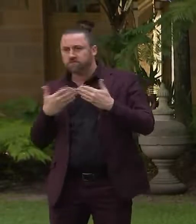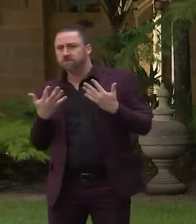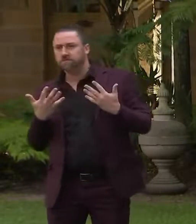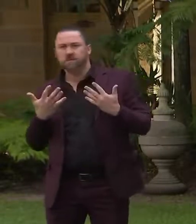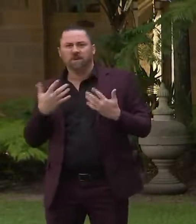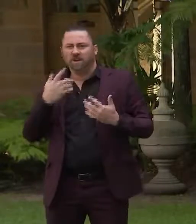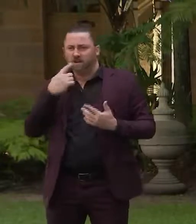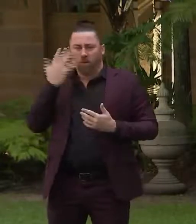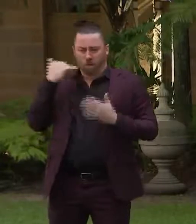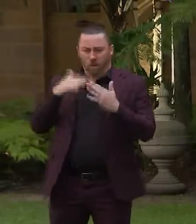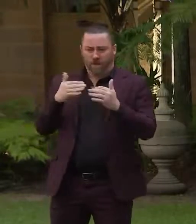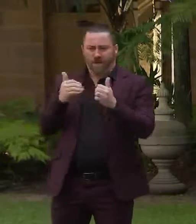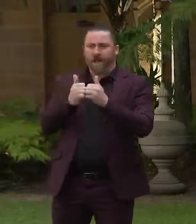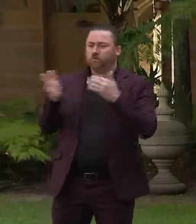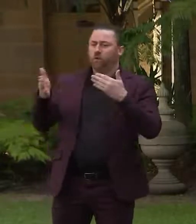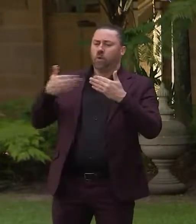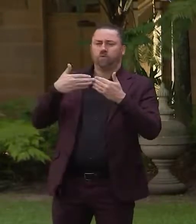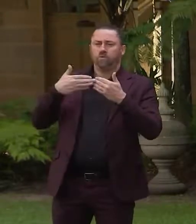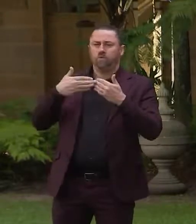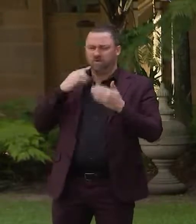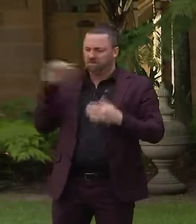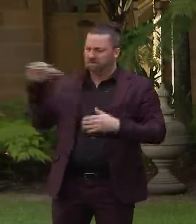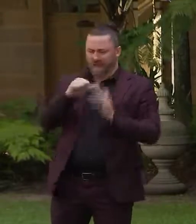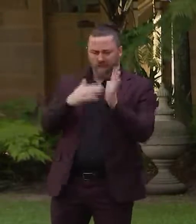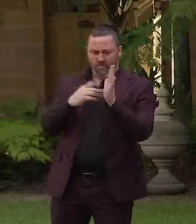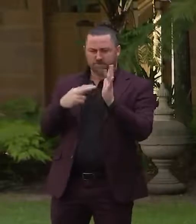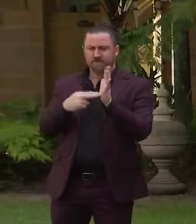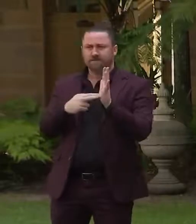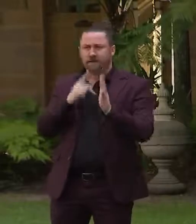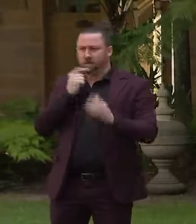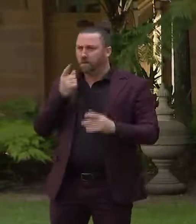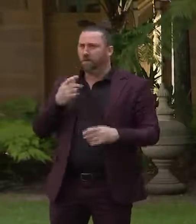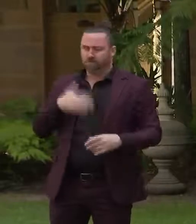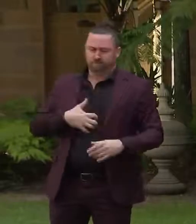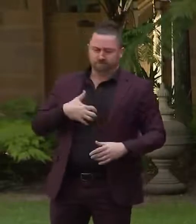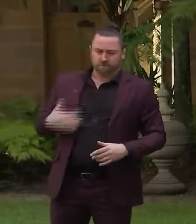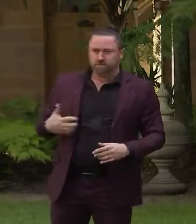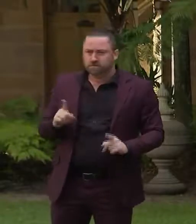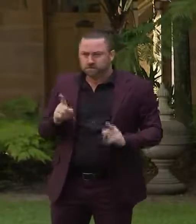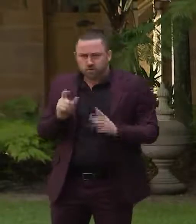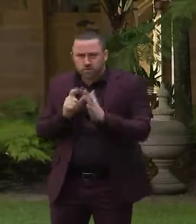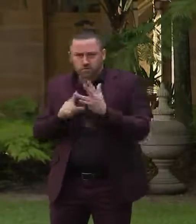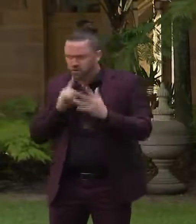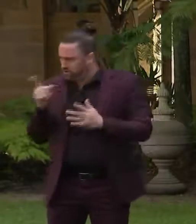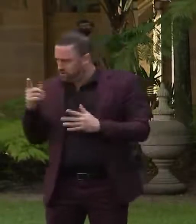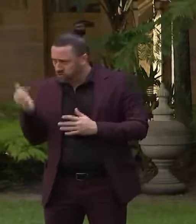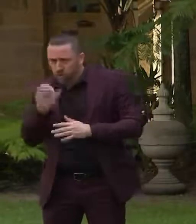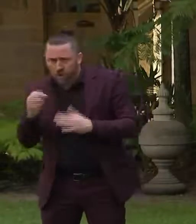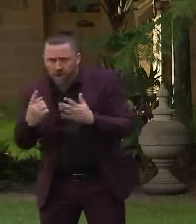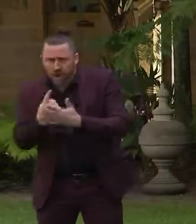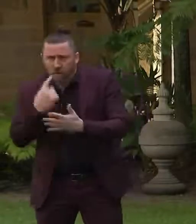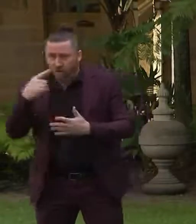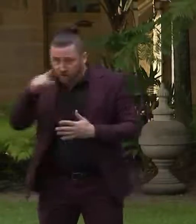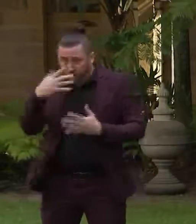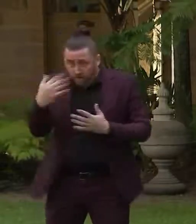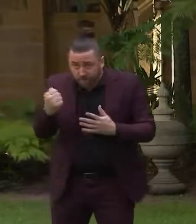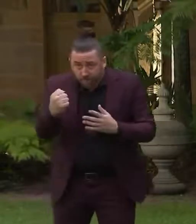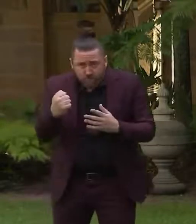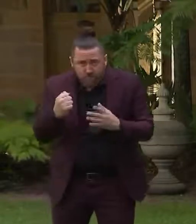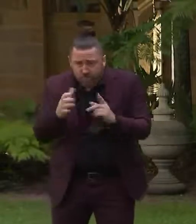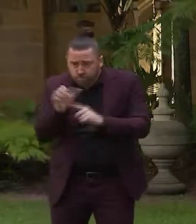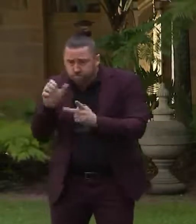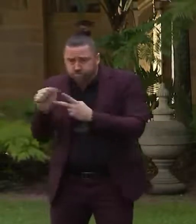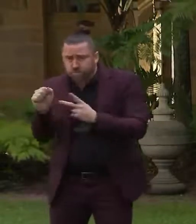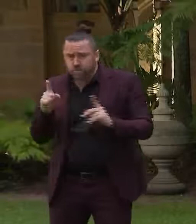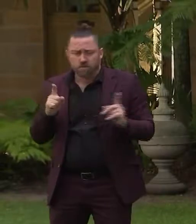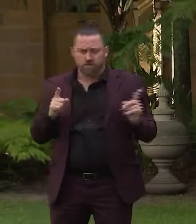back on Monday because it wasn't open the next day. Should that be happening in the testing clinic? Those patients No. do test positive. No, it shouldn't